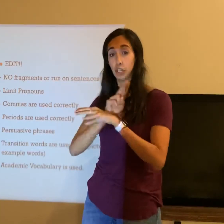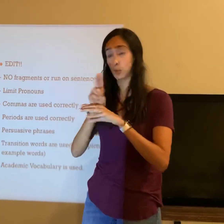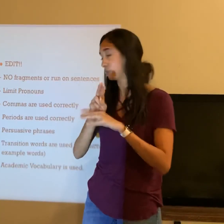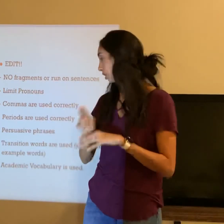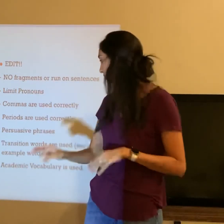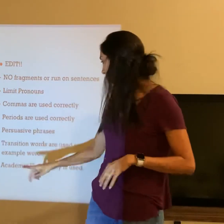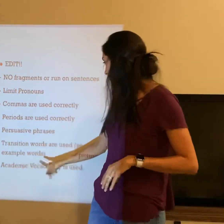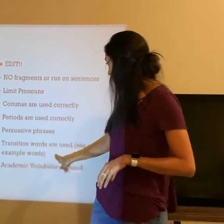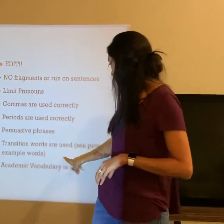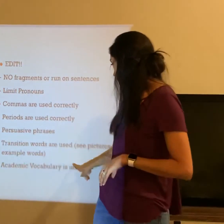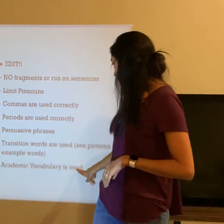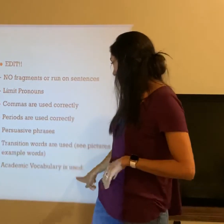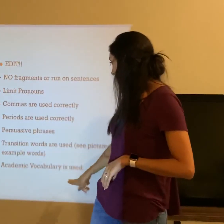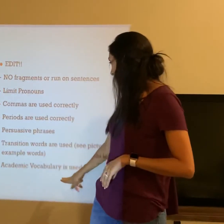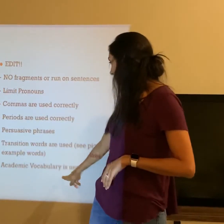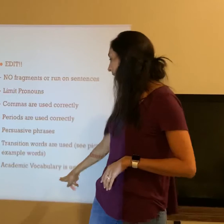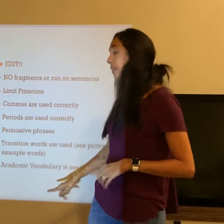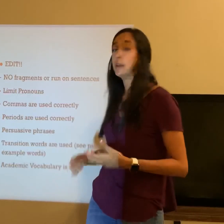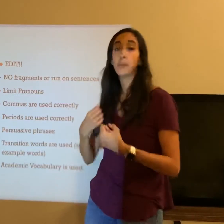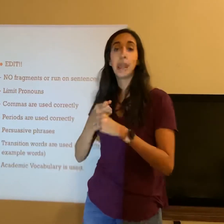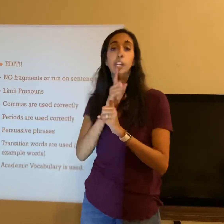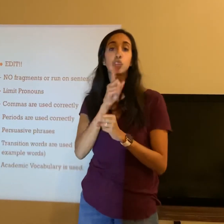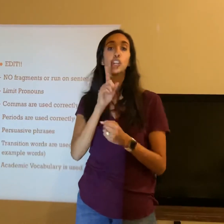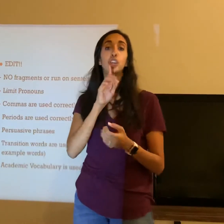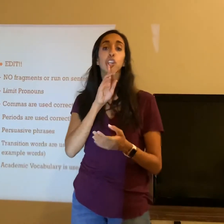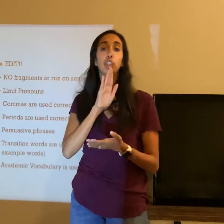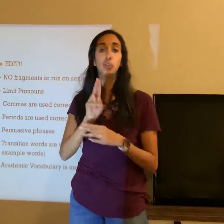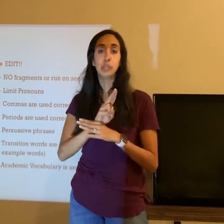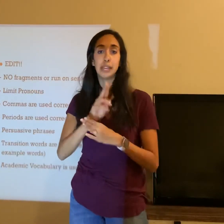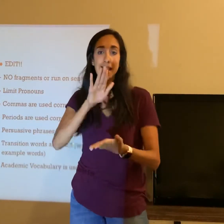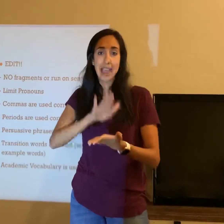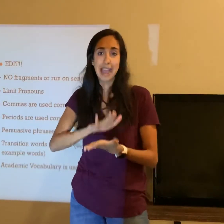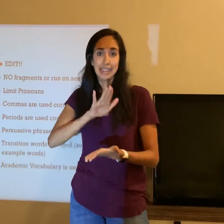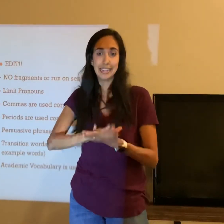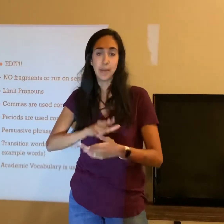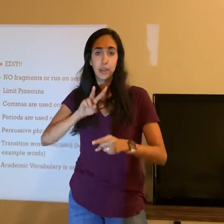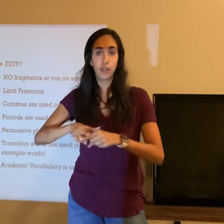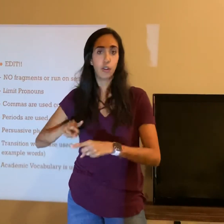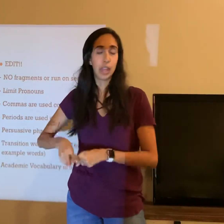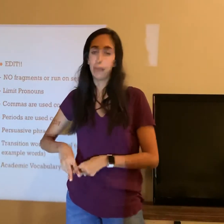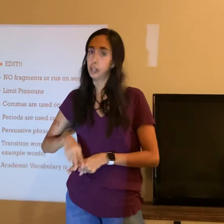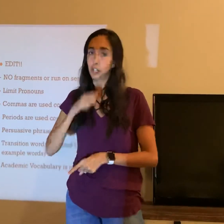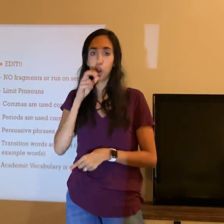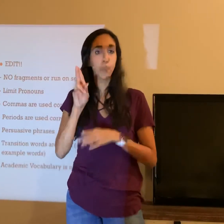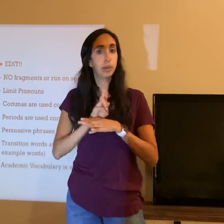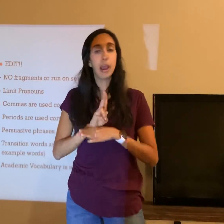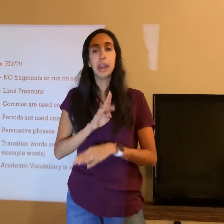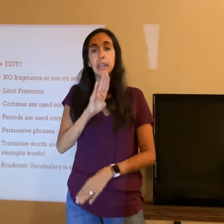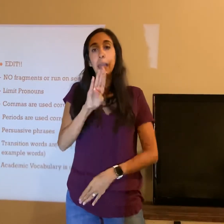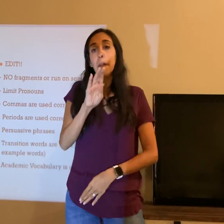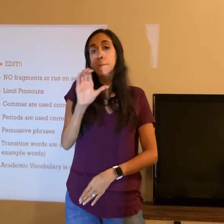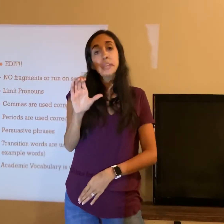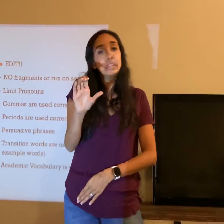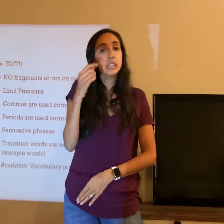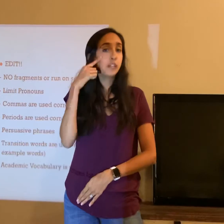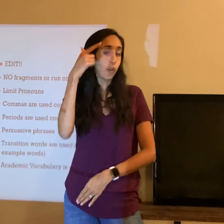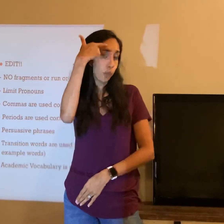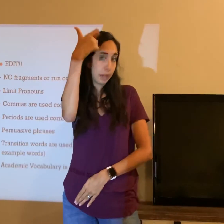use those, okay? And then make sure you're using academic vocabulary. Don't be writing BC for